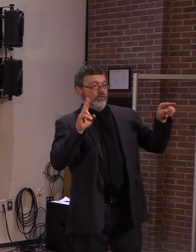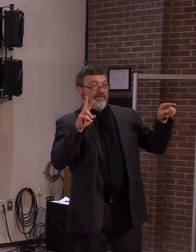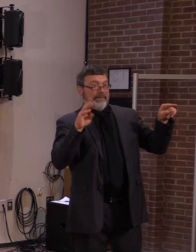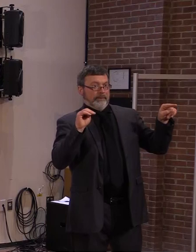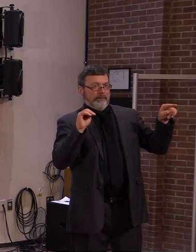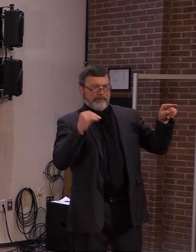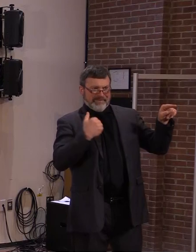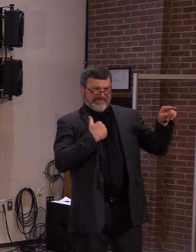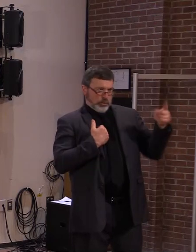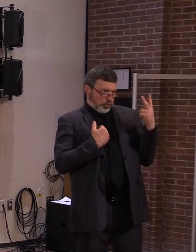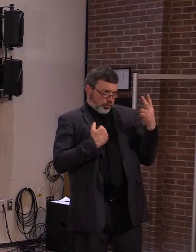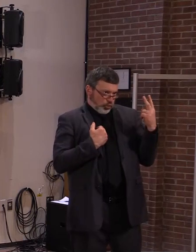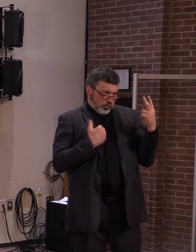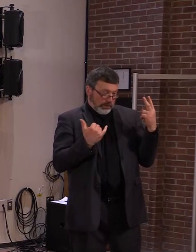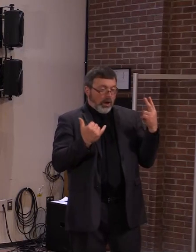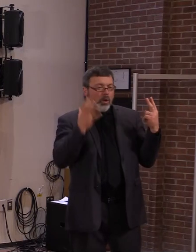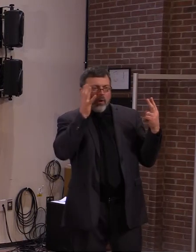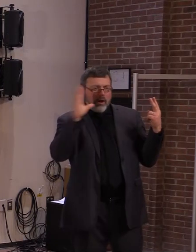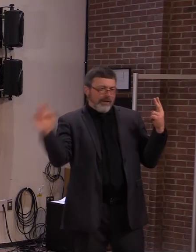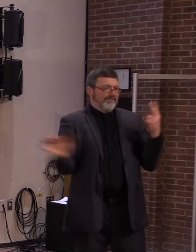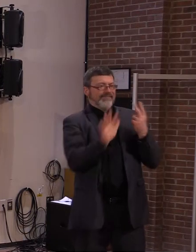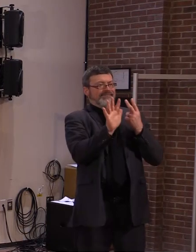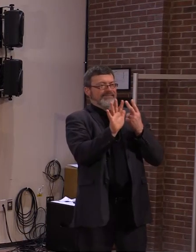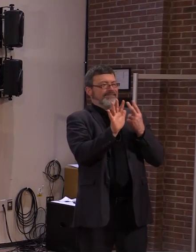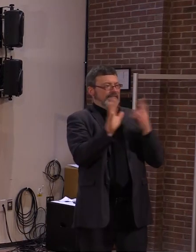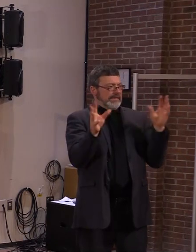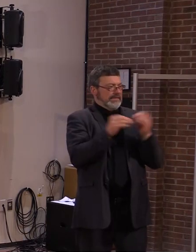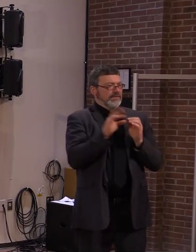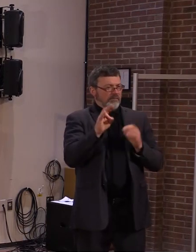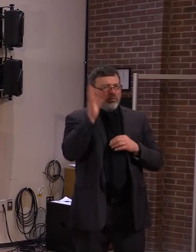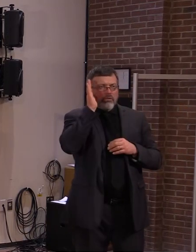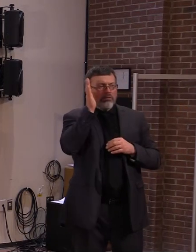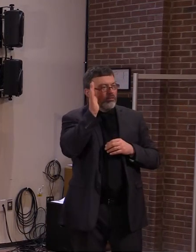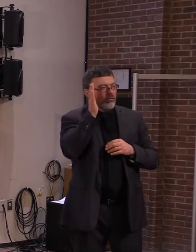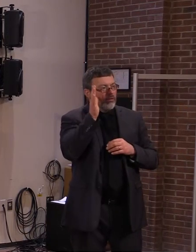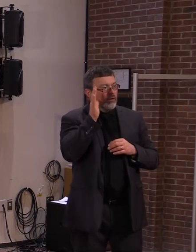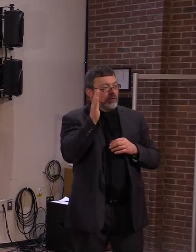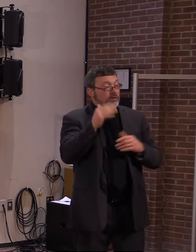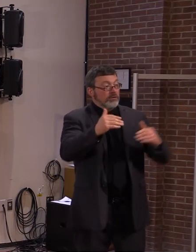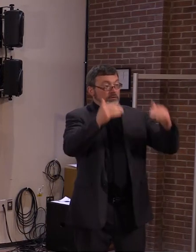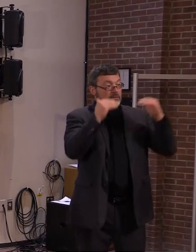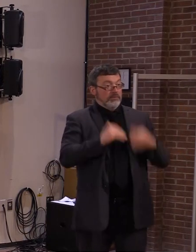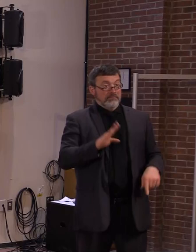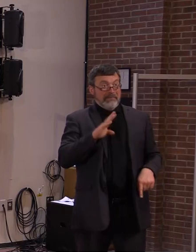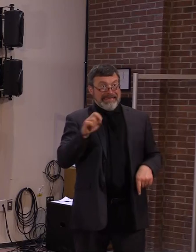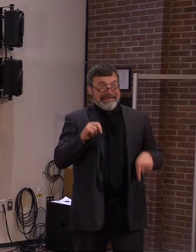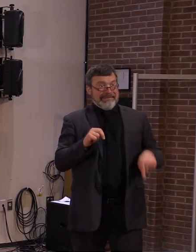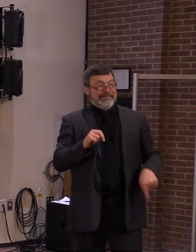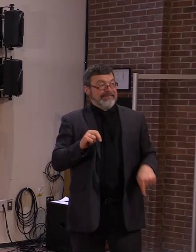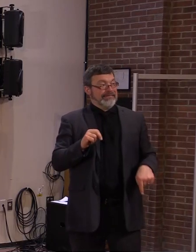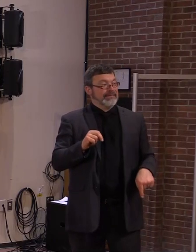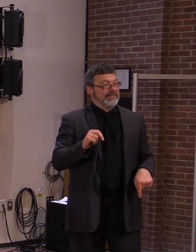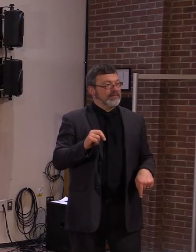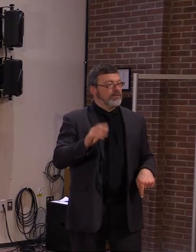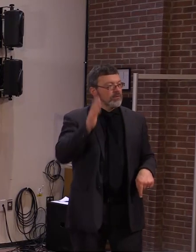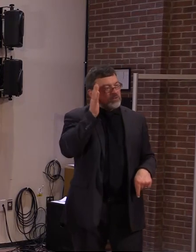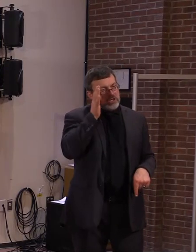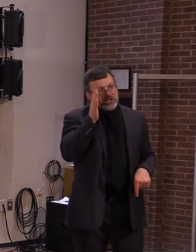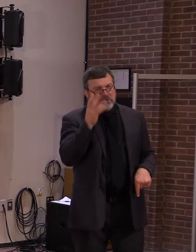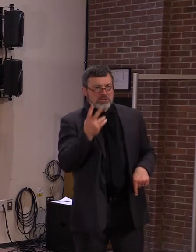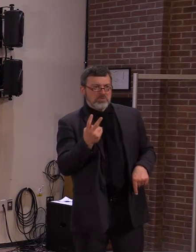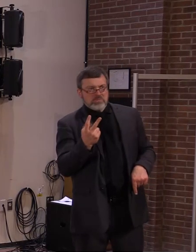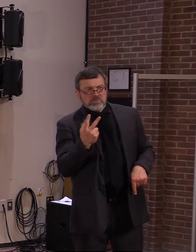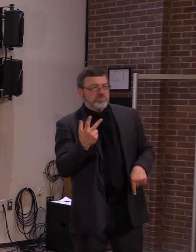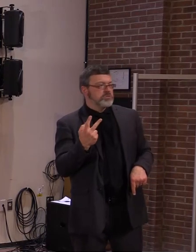up. You know, 1 out of 2 out of southern Vermont as well. But the other